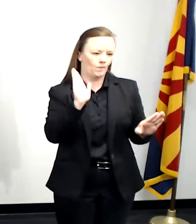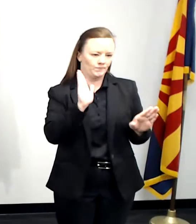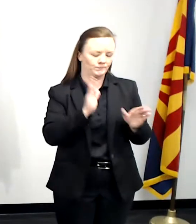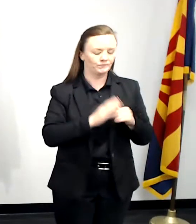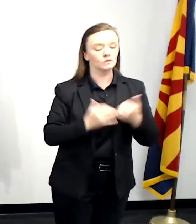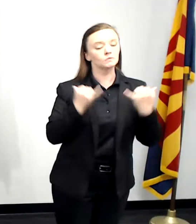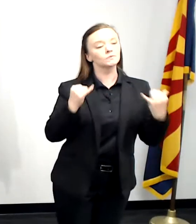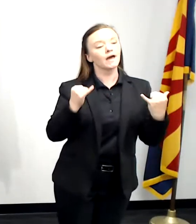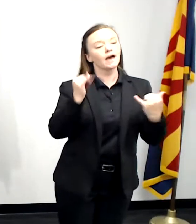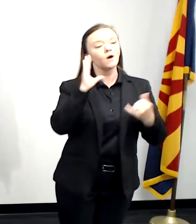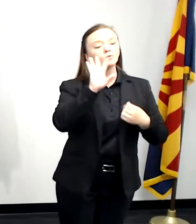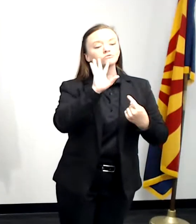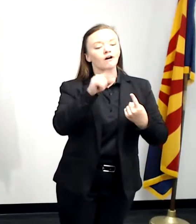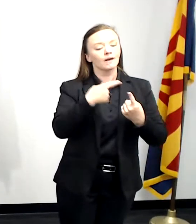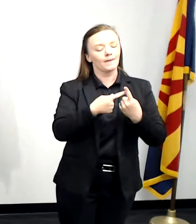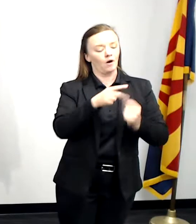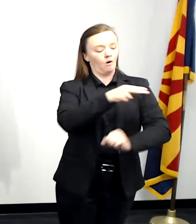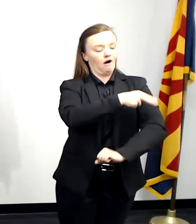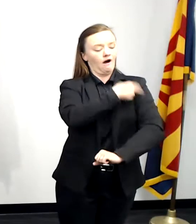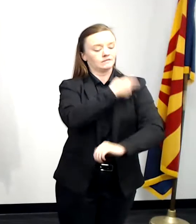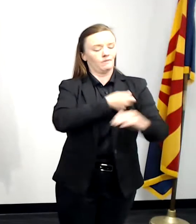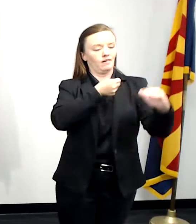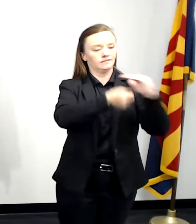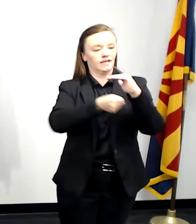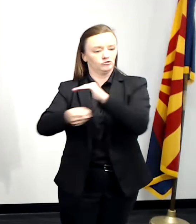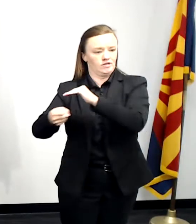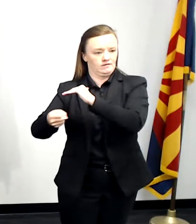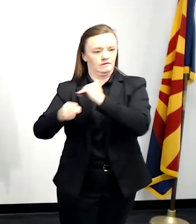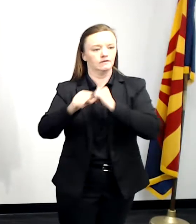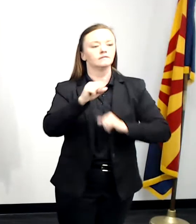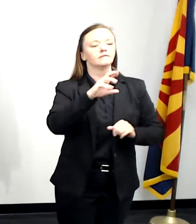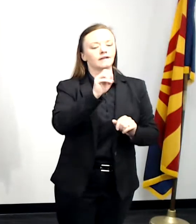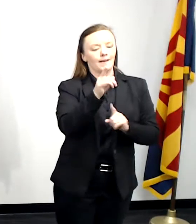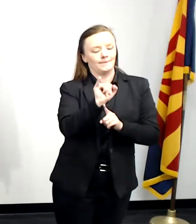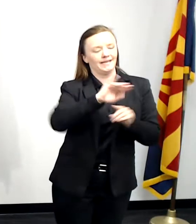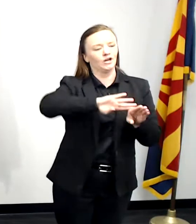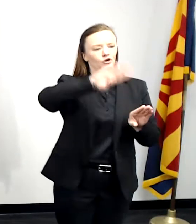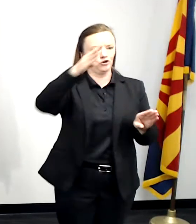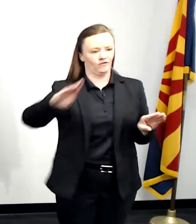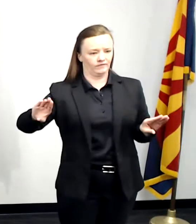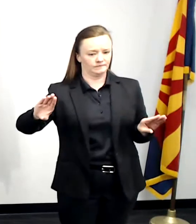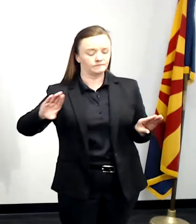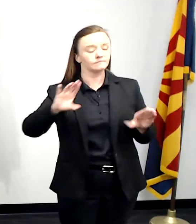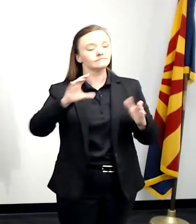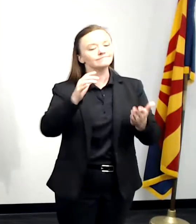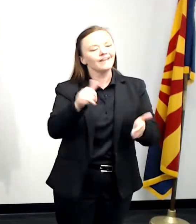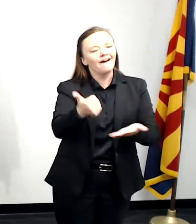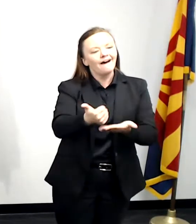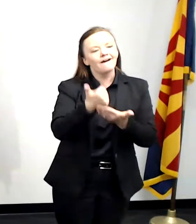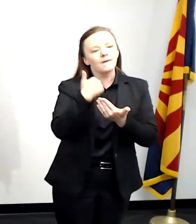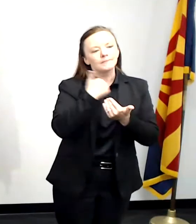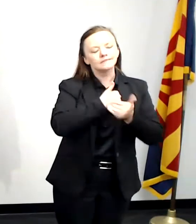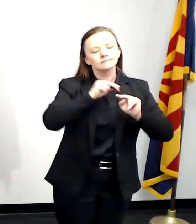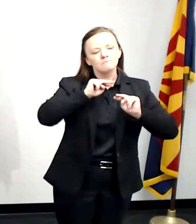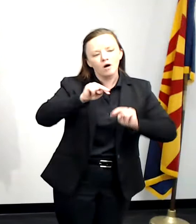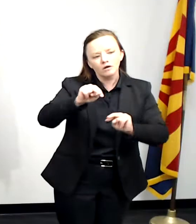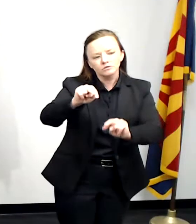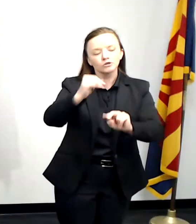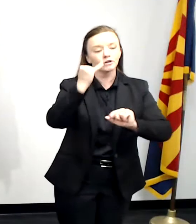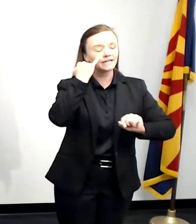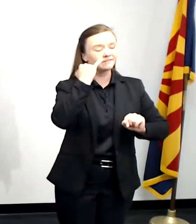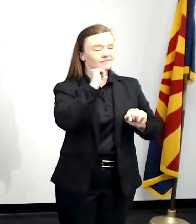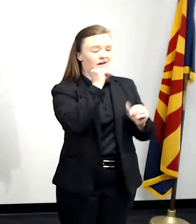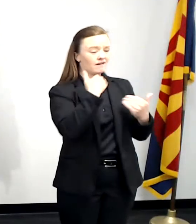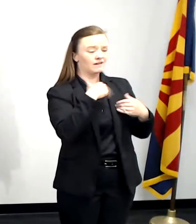we can follow trends when there isn't enough testing available to accurately reflect all the disease in the community.